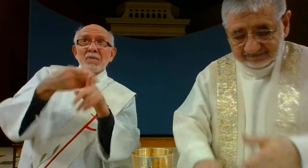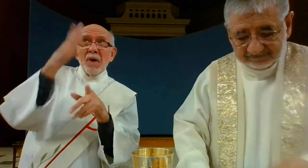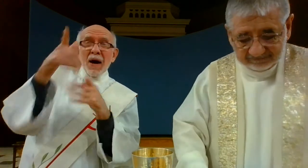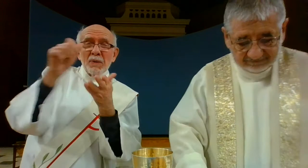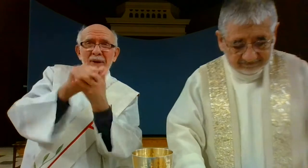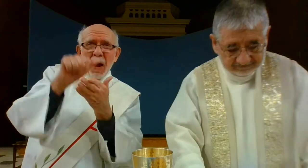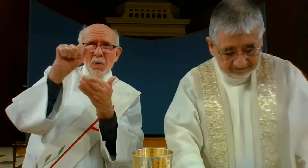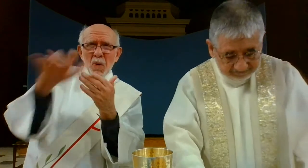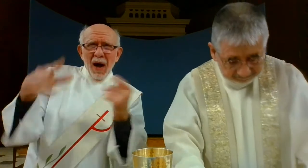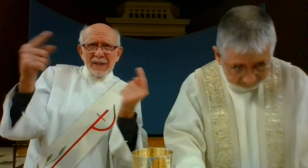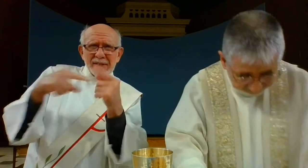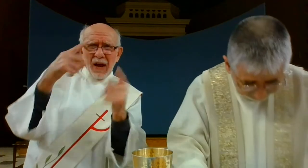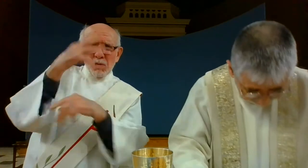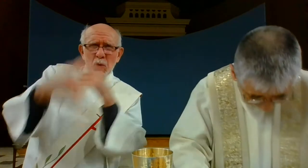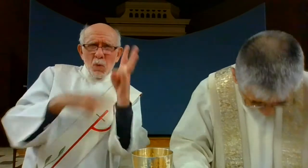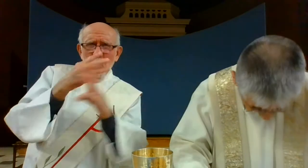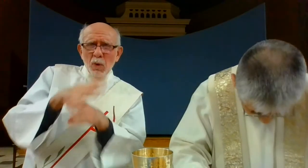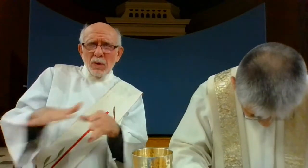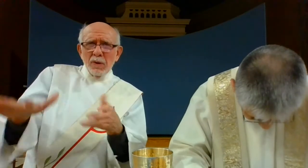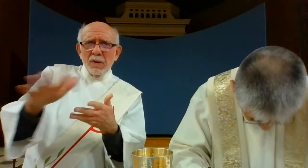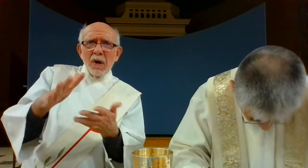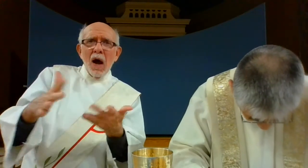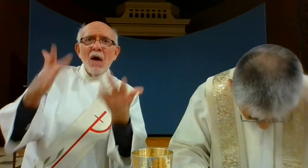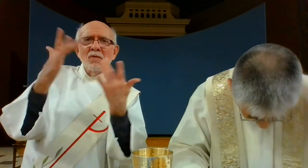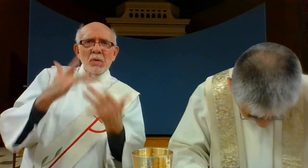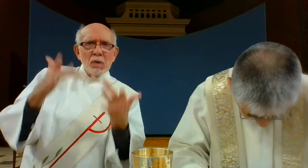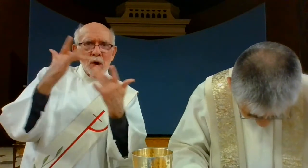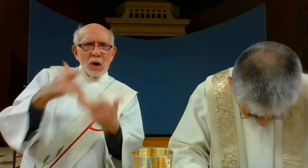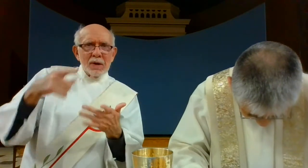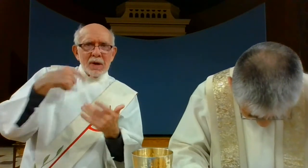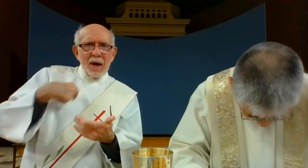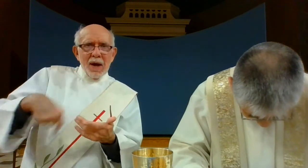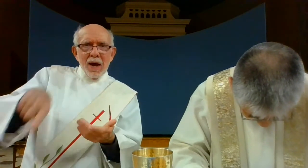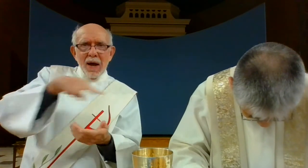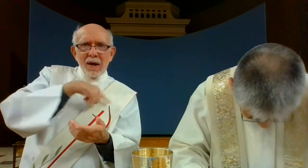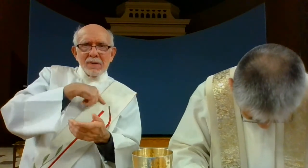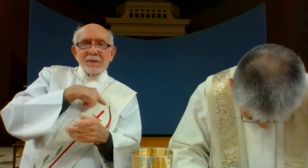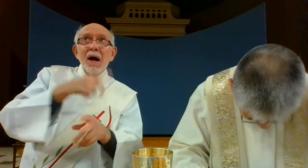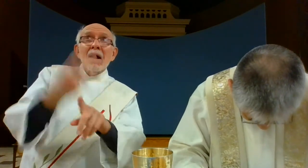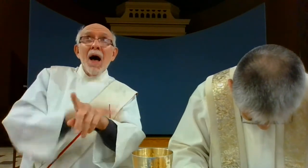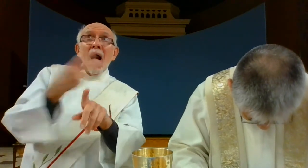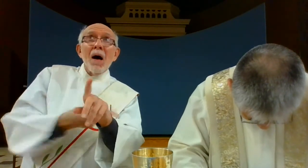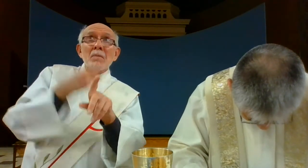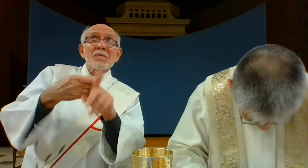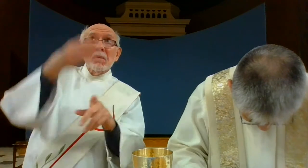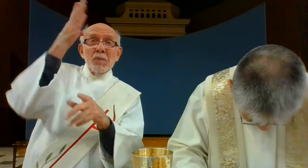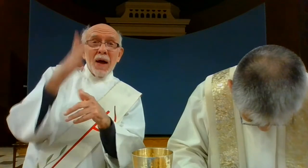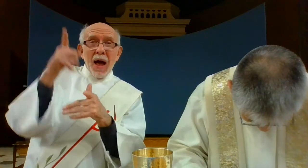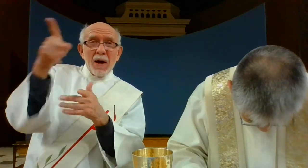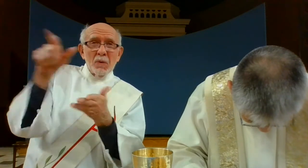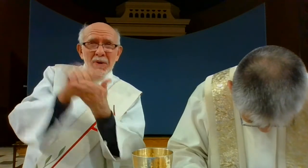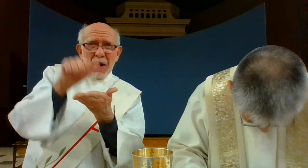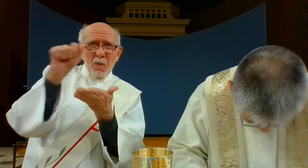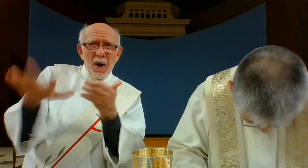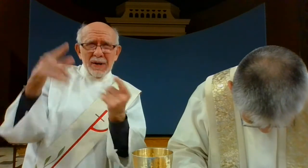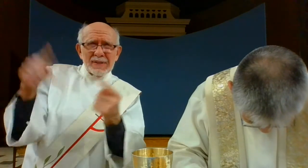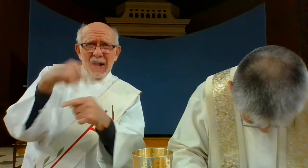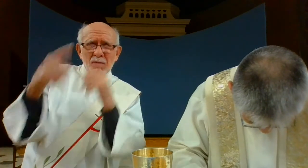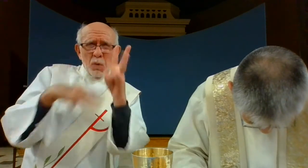Lamb of God, you take away the sins of the world. Have mercy on us. Lamb of God, you take away